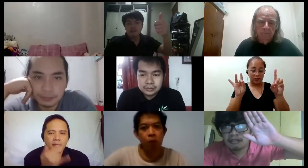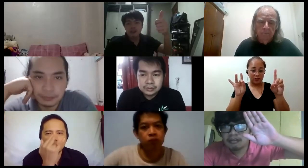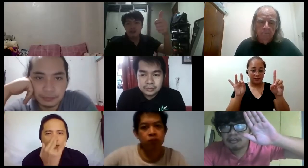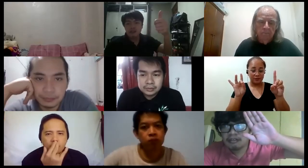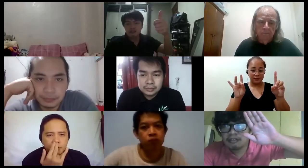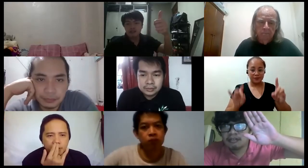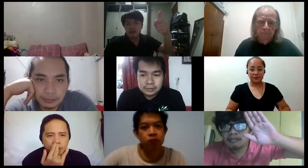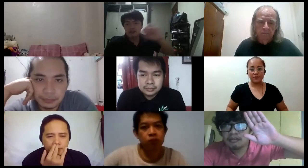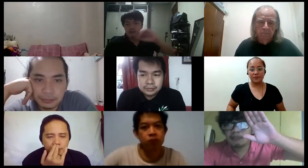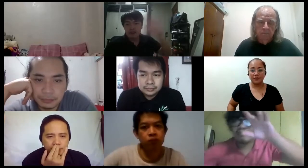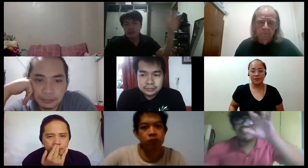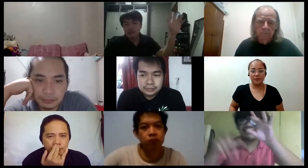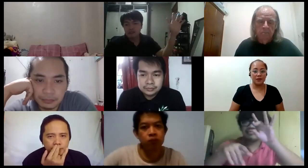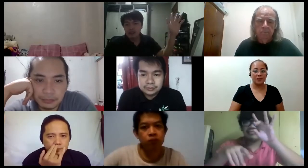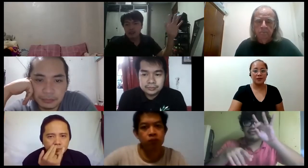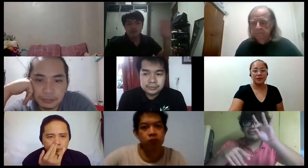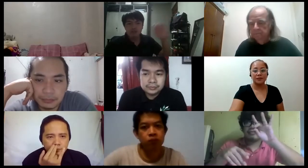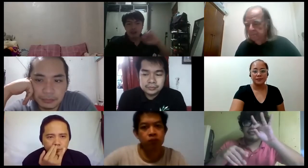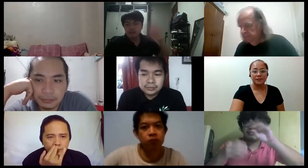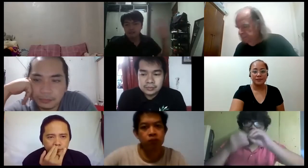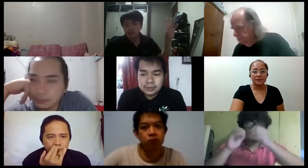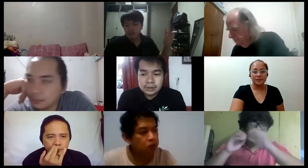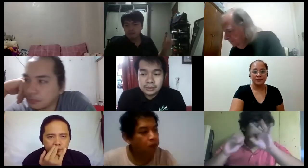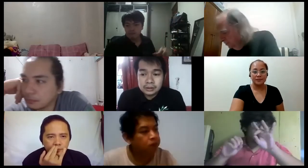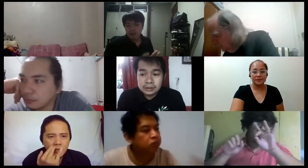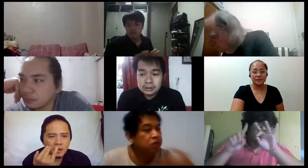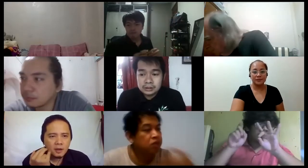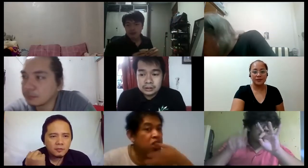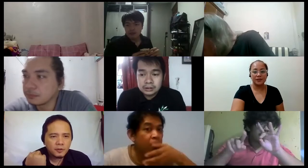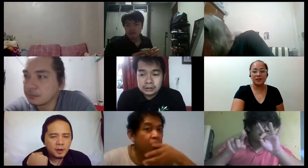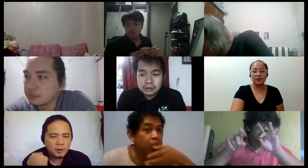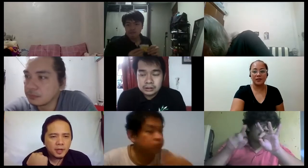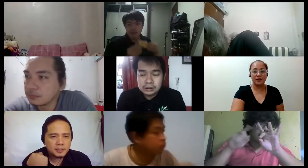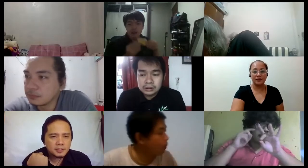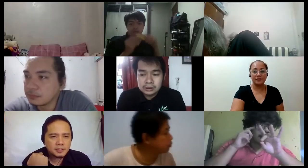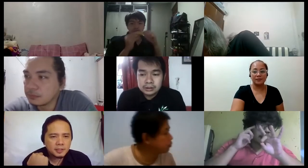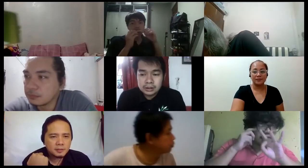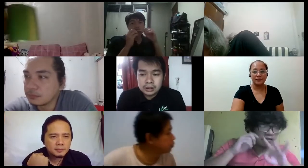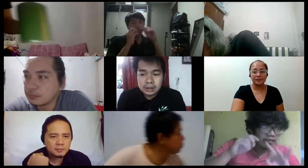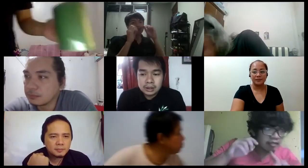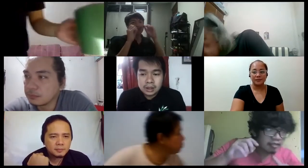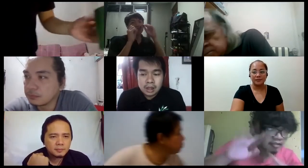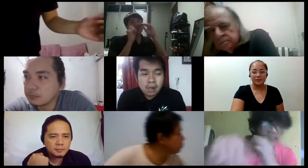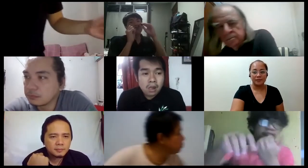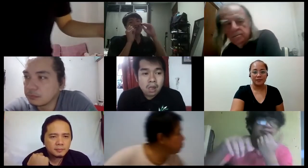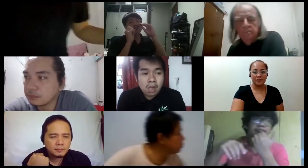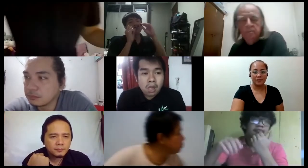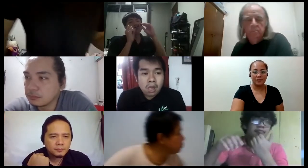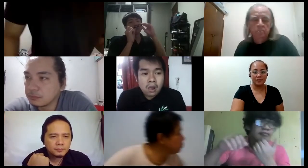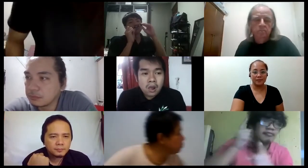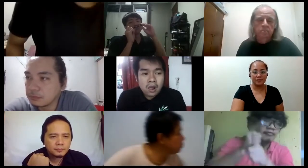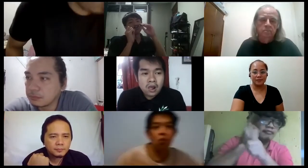Nat has a question. Mm-hmm. For number 8, sir. Mm-hmm.